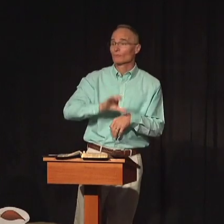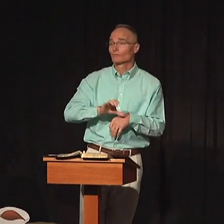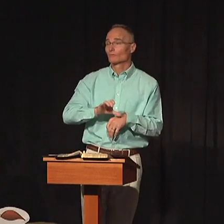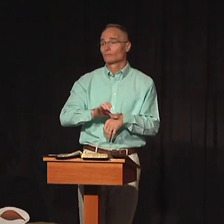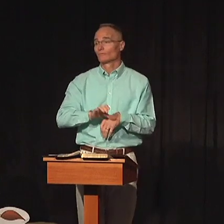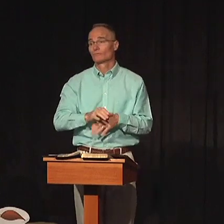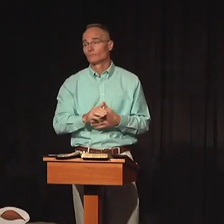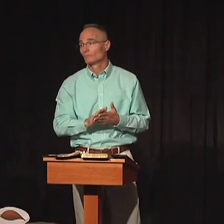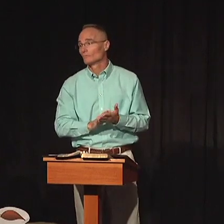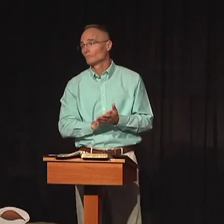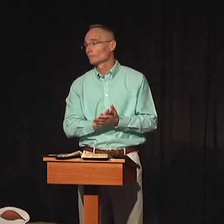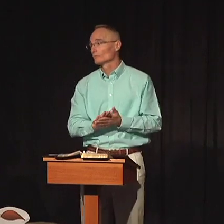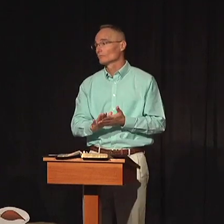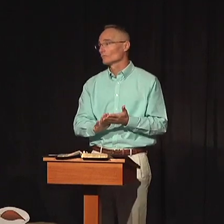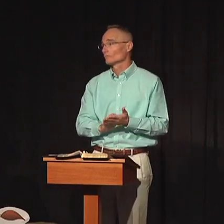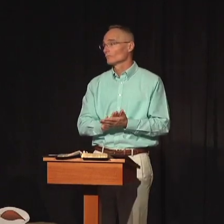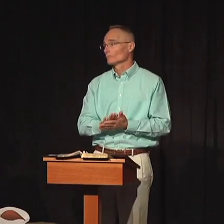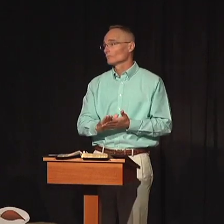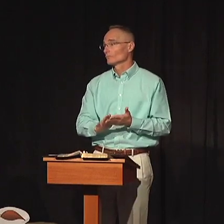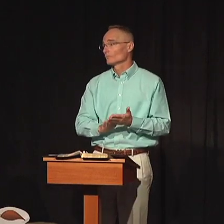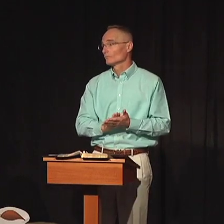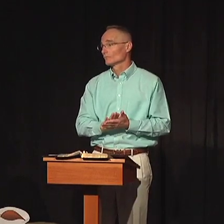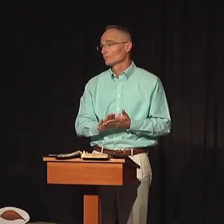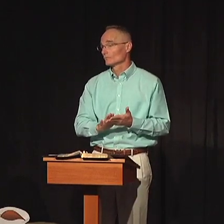But that is not the church.